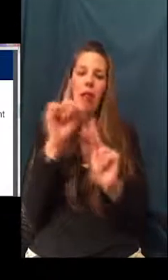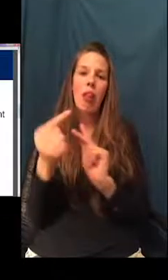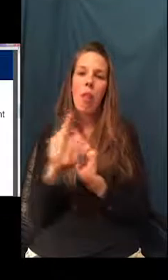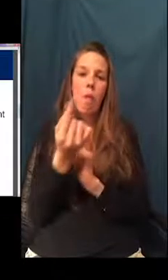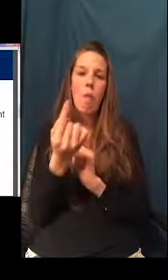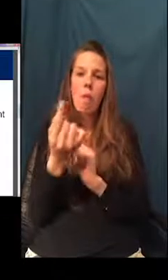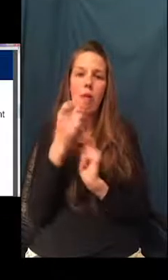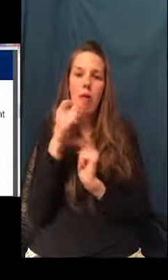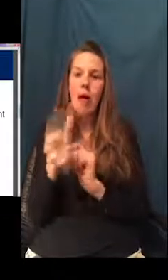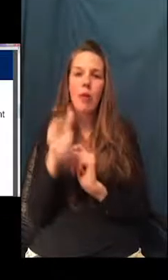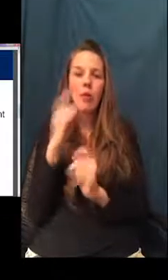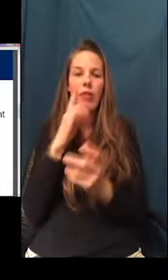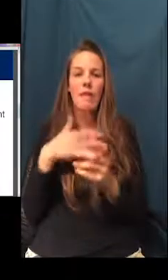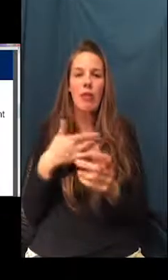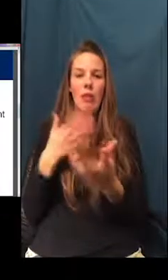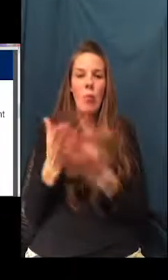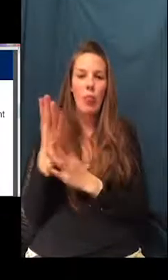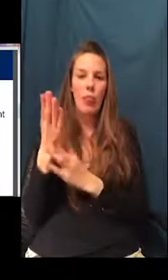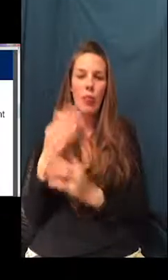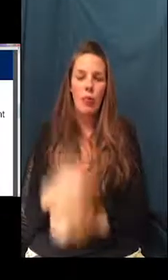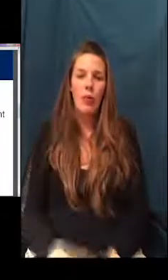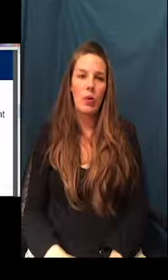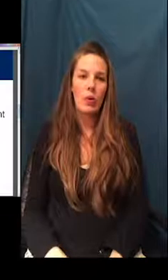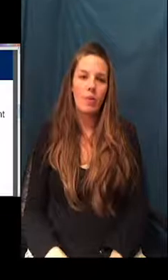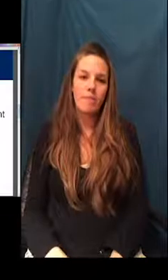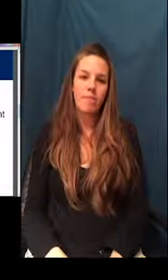in what they're feeling and going through.